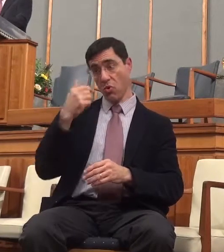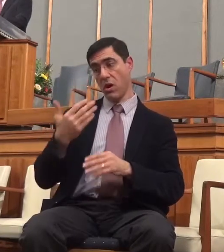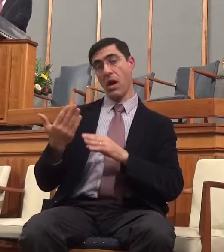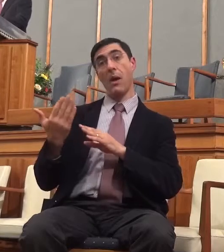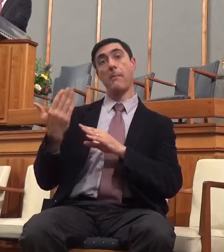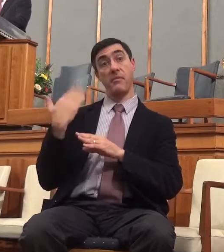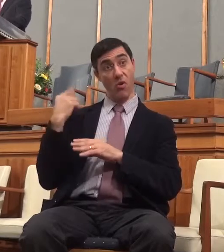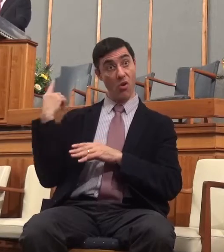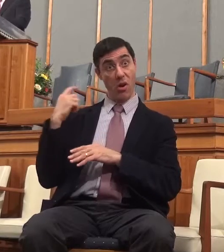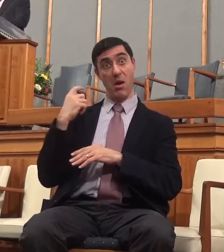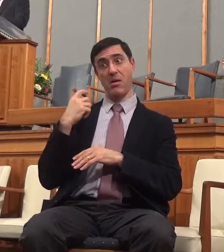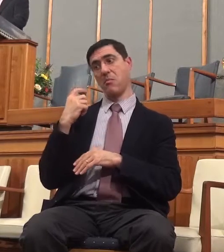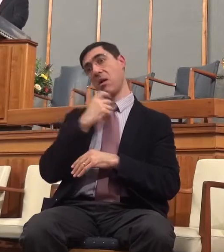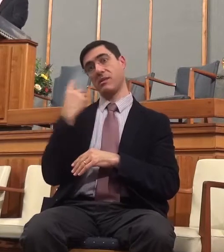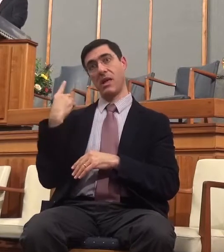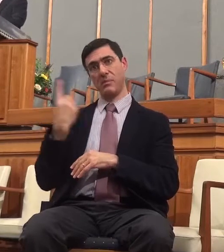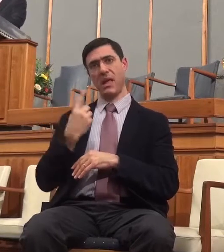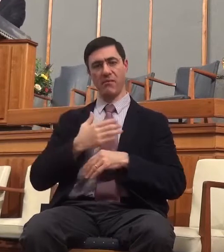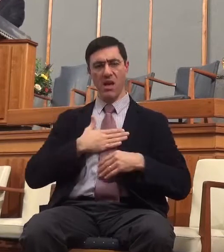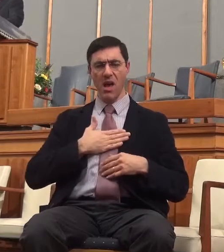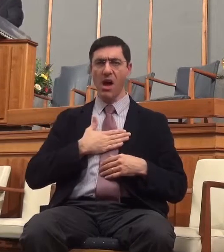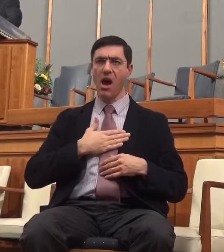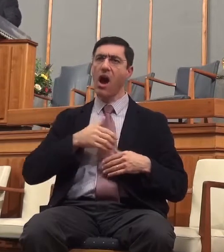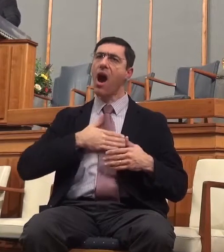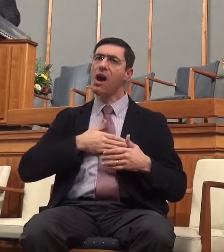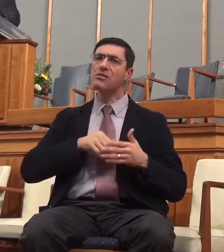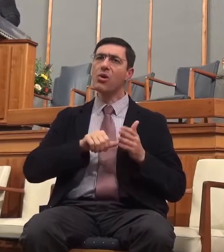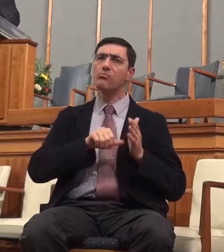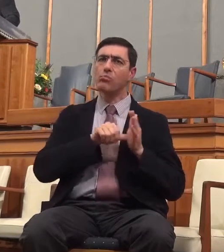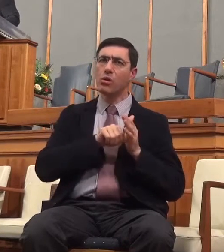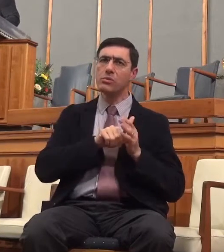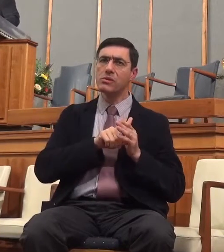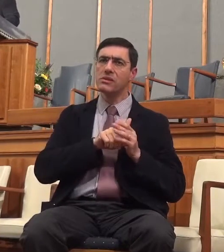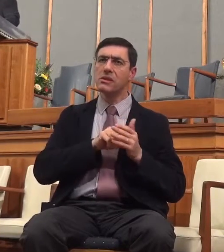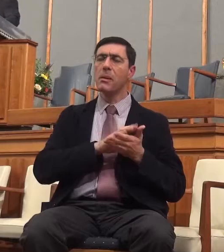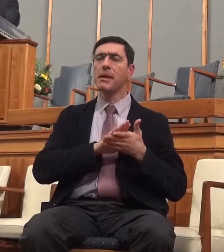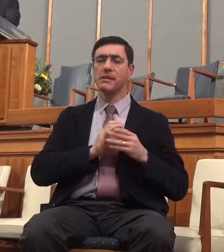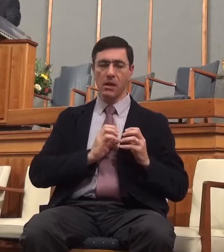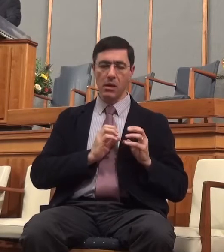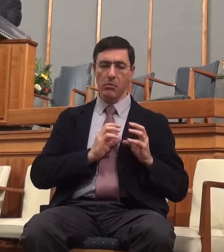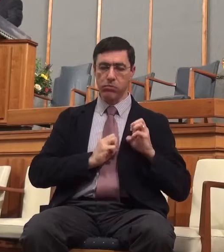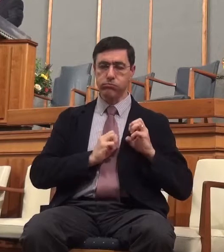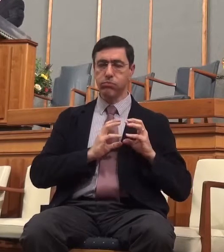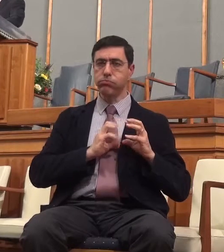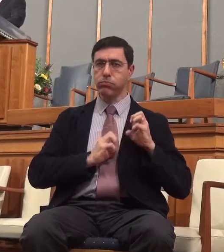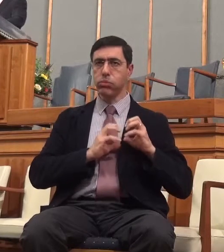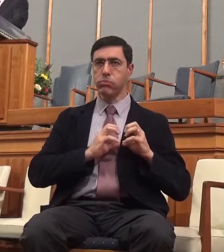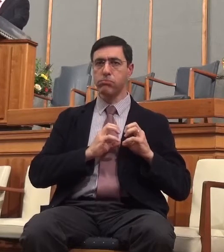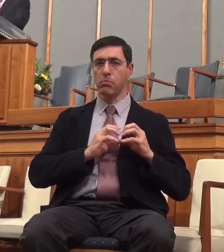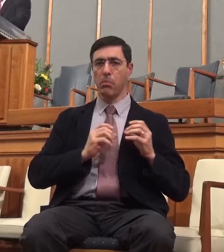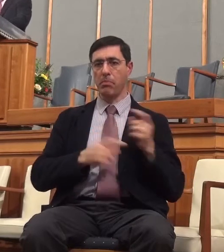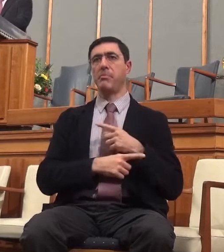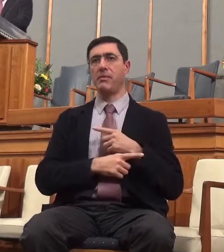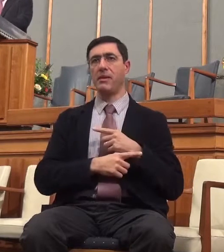put right with what they call, well, had several of them, ablations. And where the cardiologist wanted to go